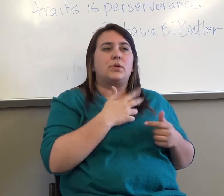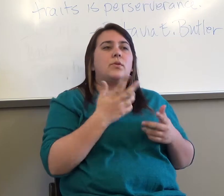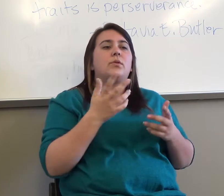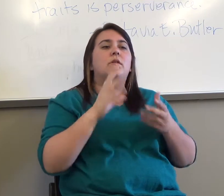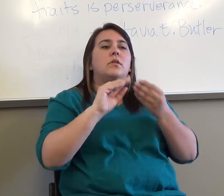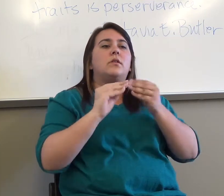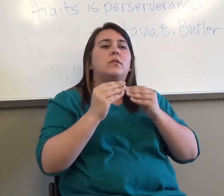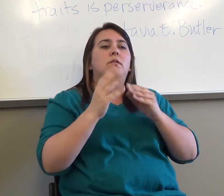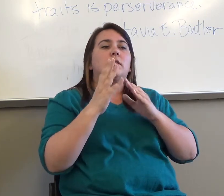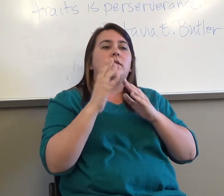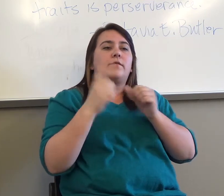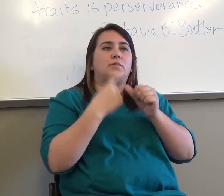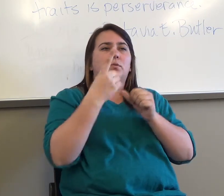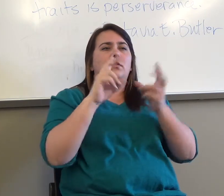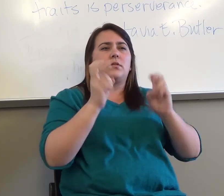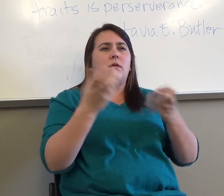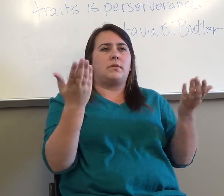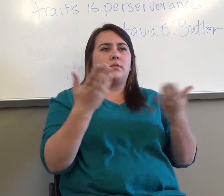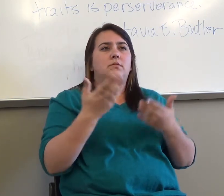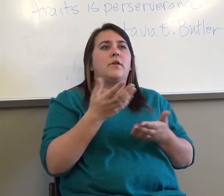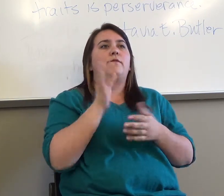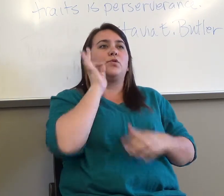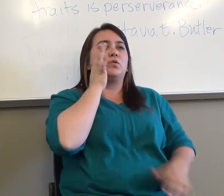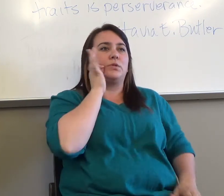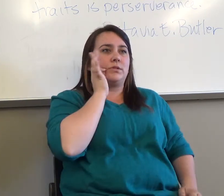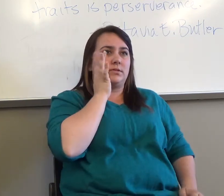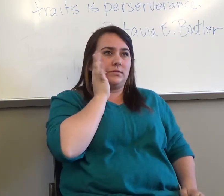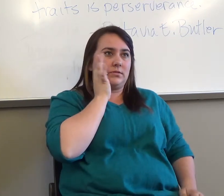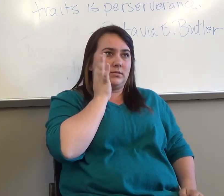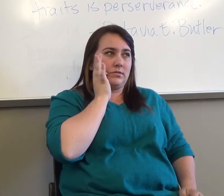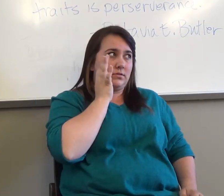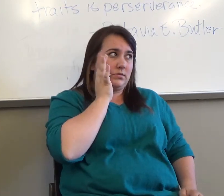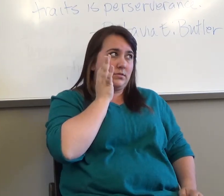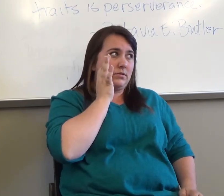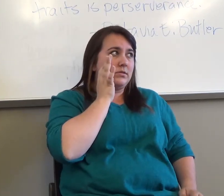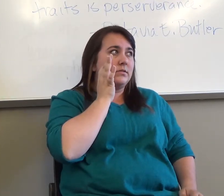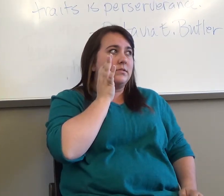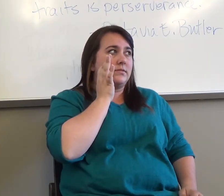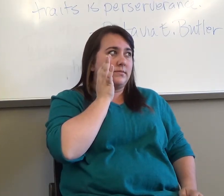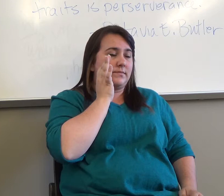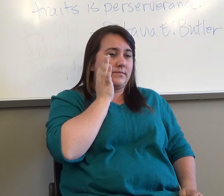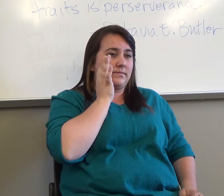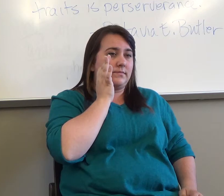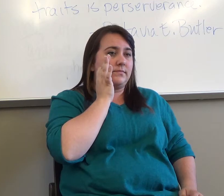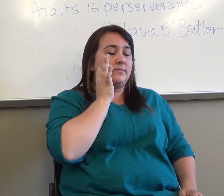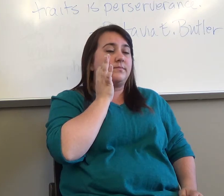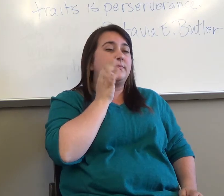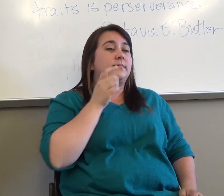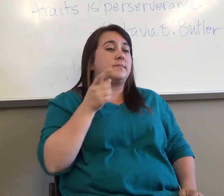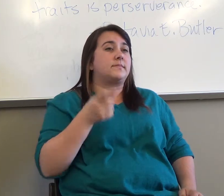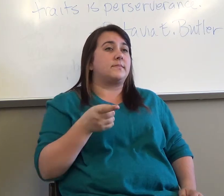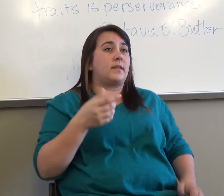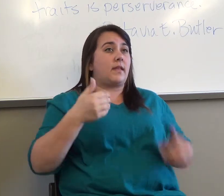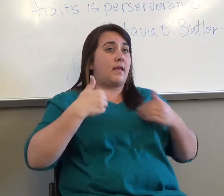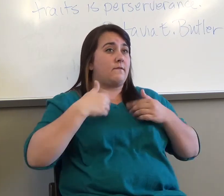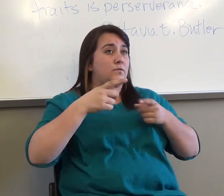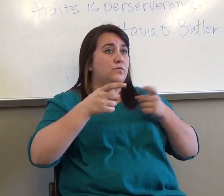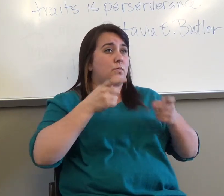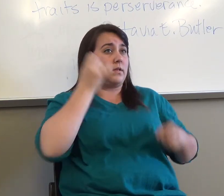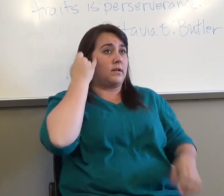this sentence? Proofs, okay? And does this have a controlling, does this have